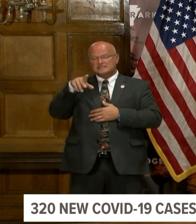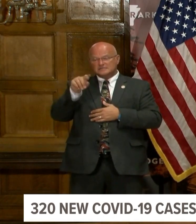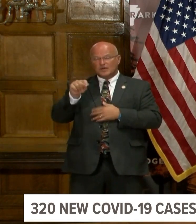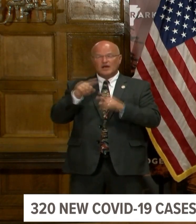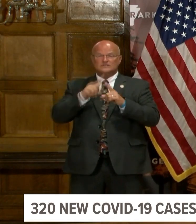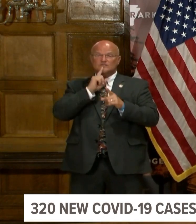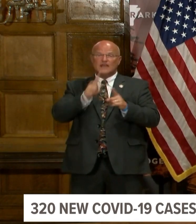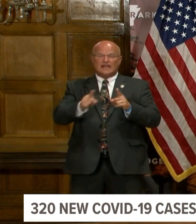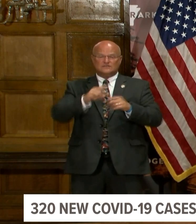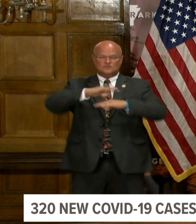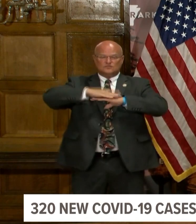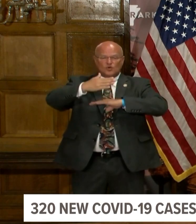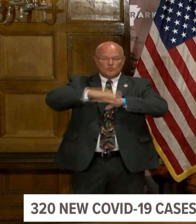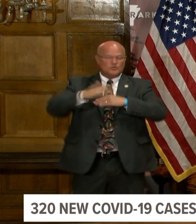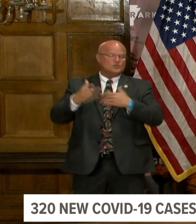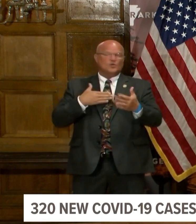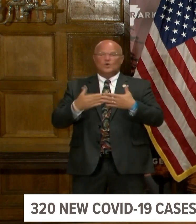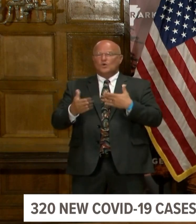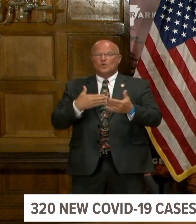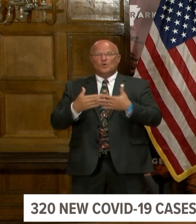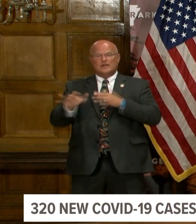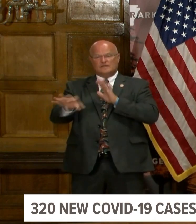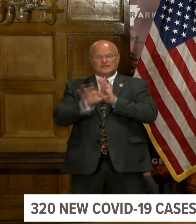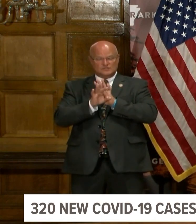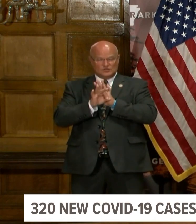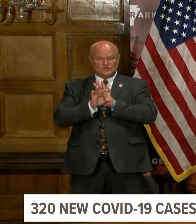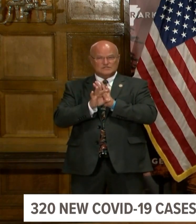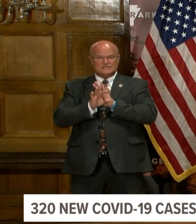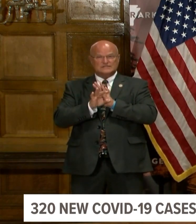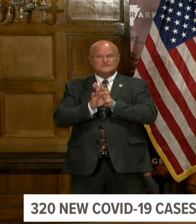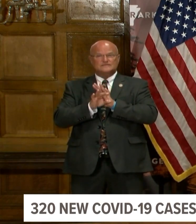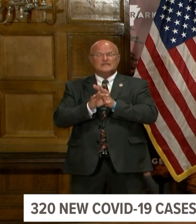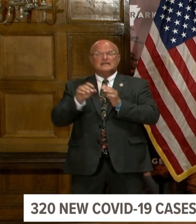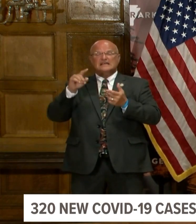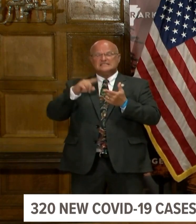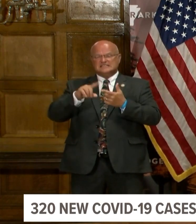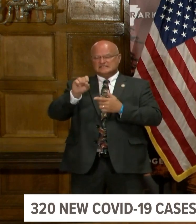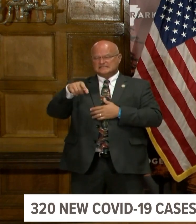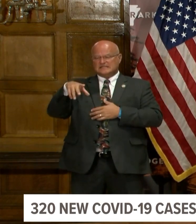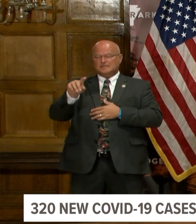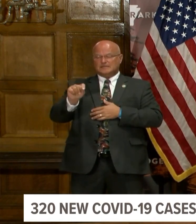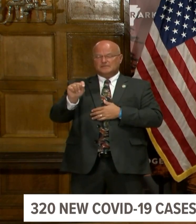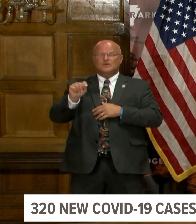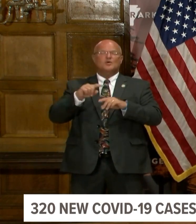or the actual Chromebooks, whatever device has been chosen. Delays until September, but we've